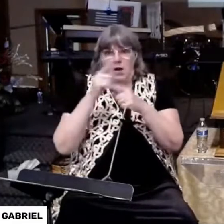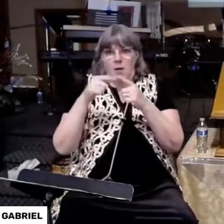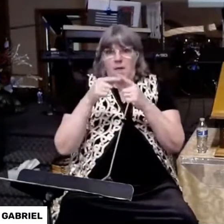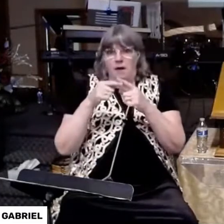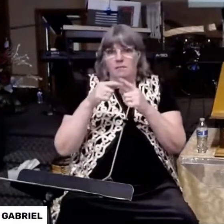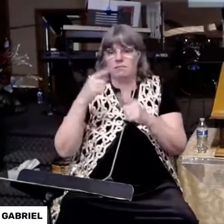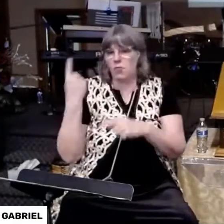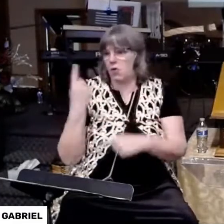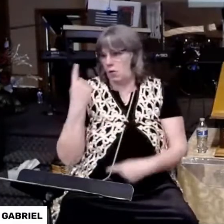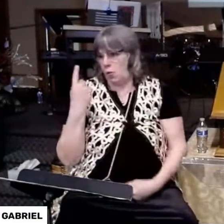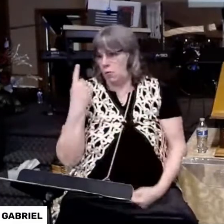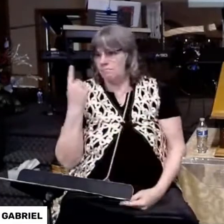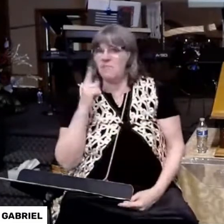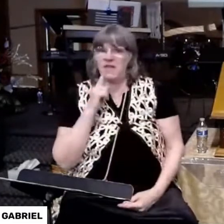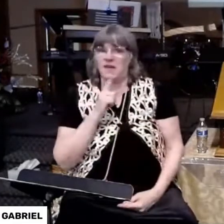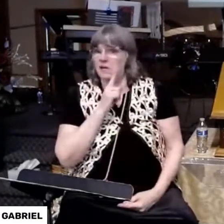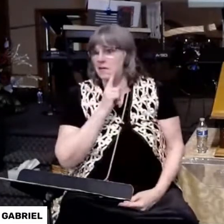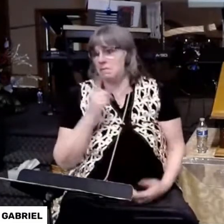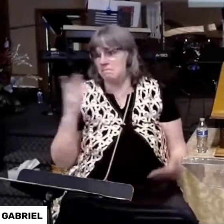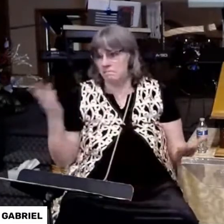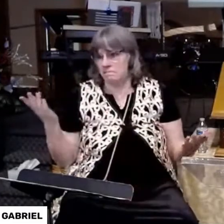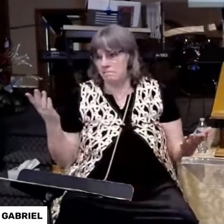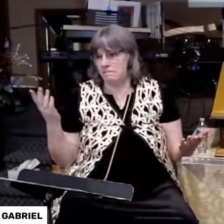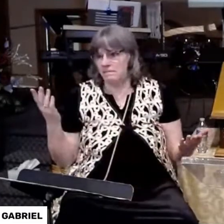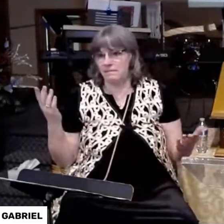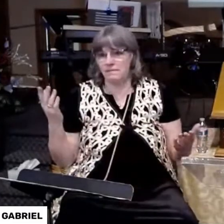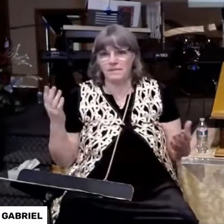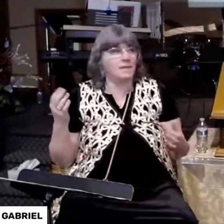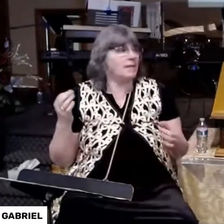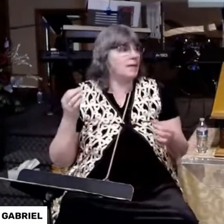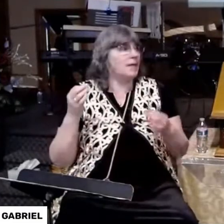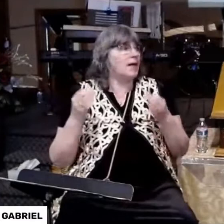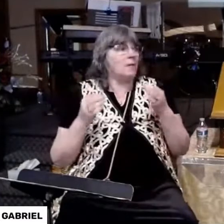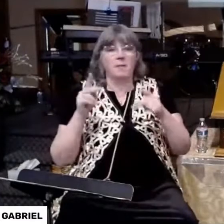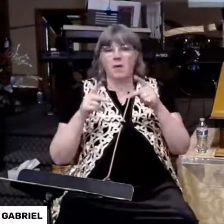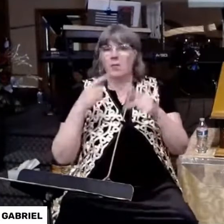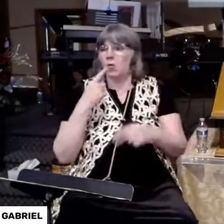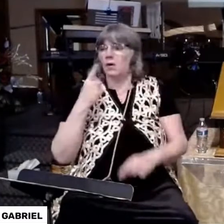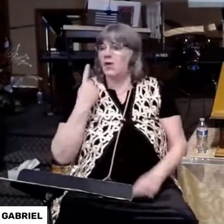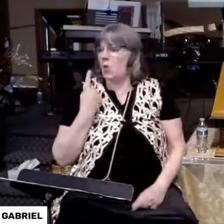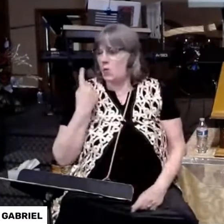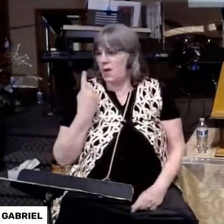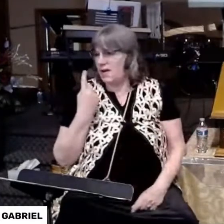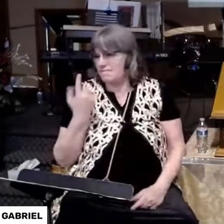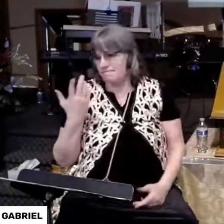I've heard one thing one time, the bigger the city, the bigger the problem with loneliness.